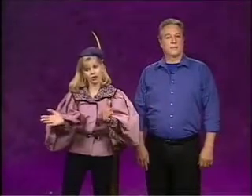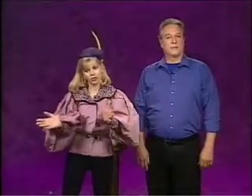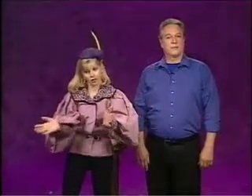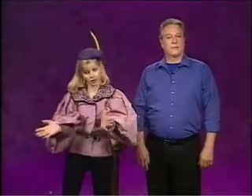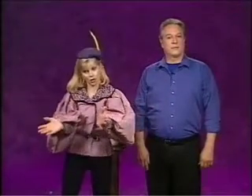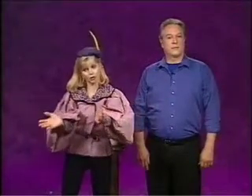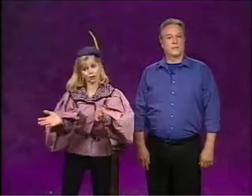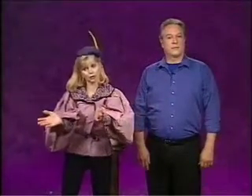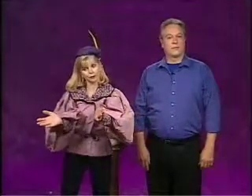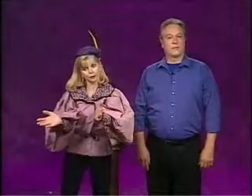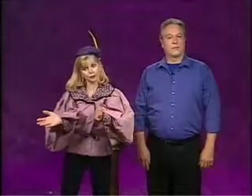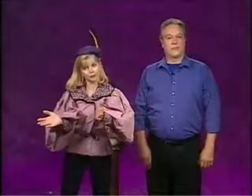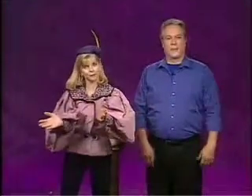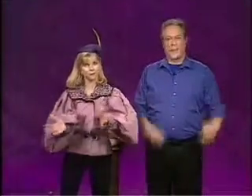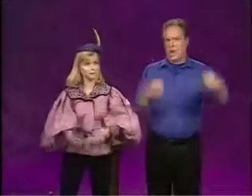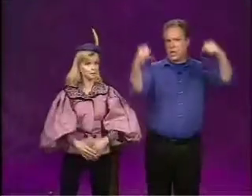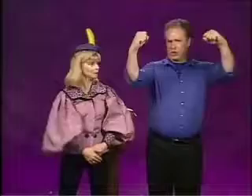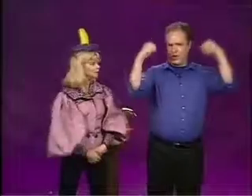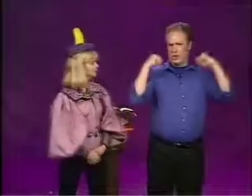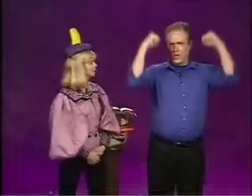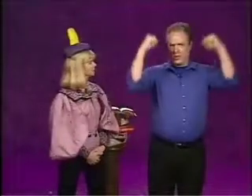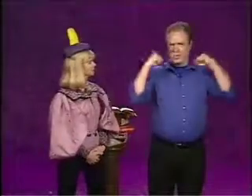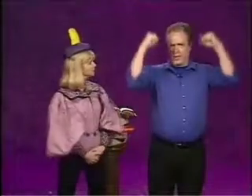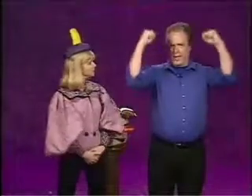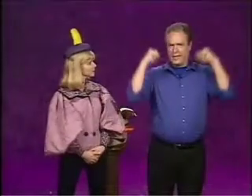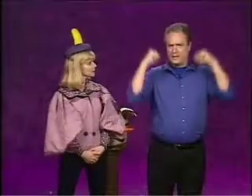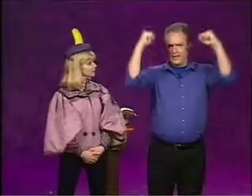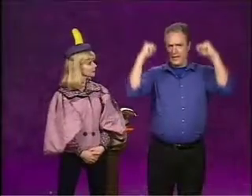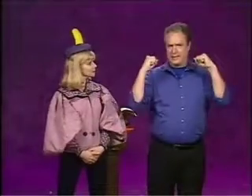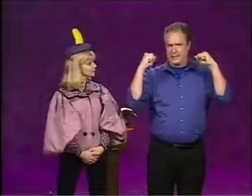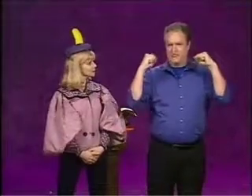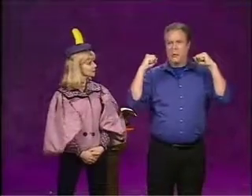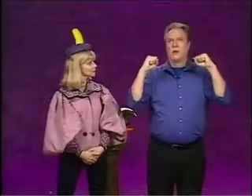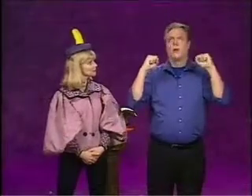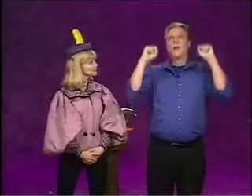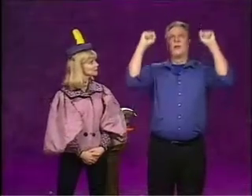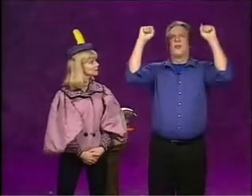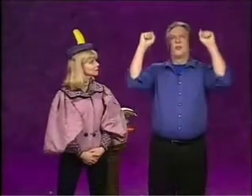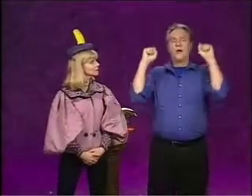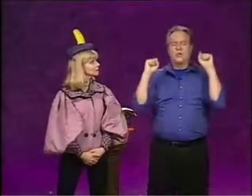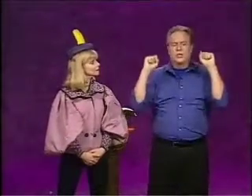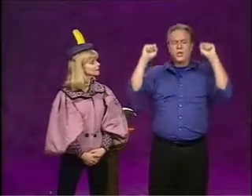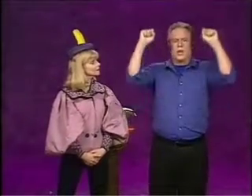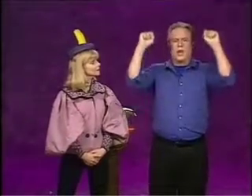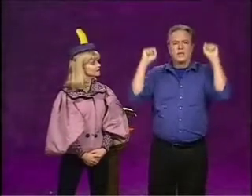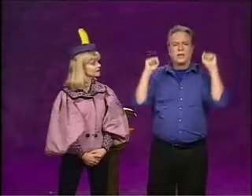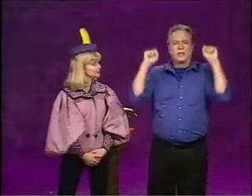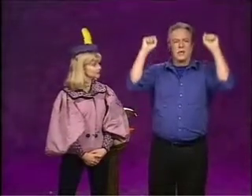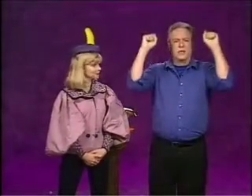Half-heartedly encouraging. Strenuously exercising. Lethargically